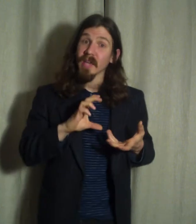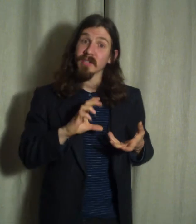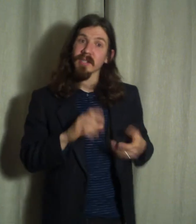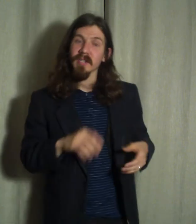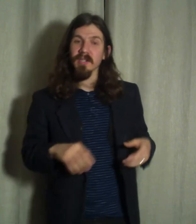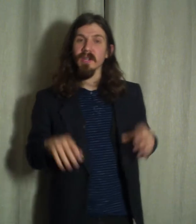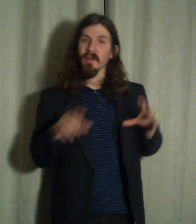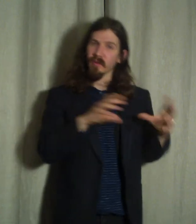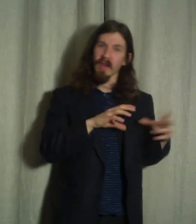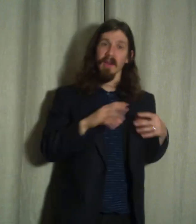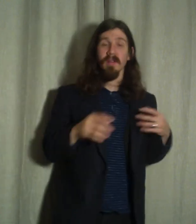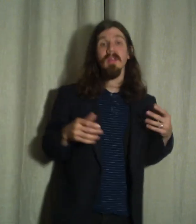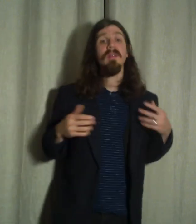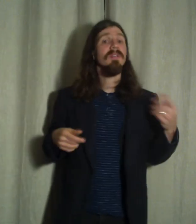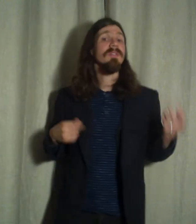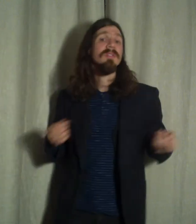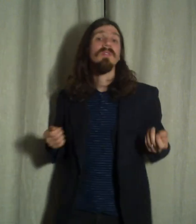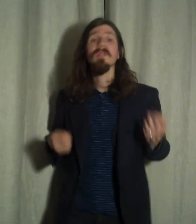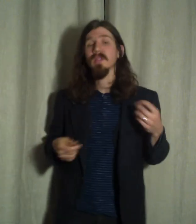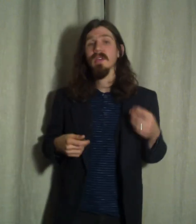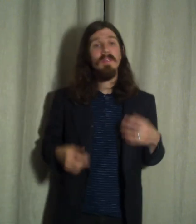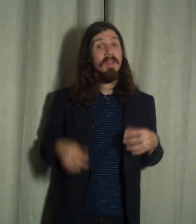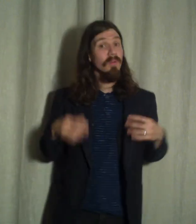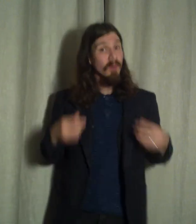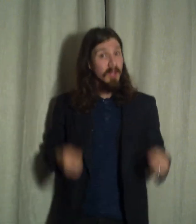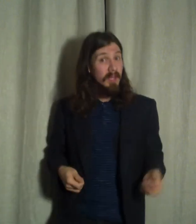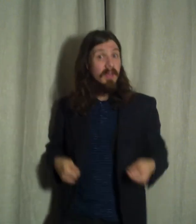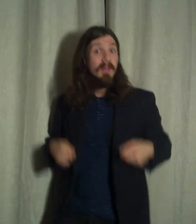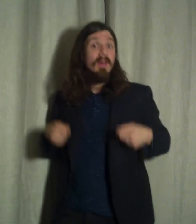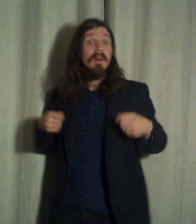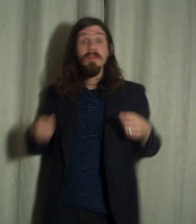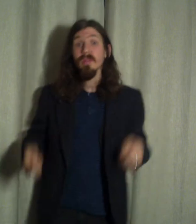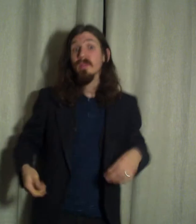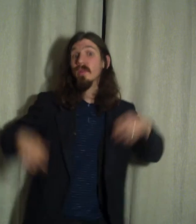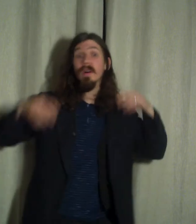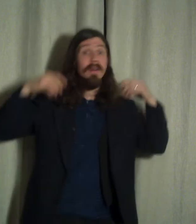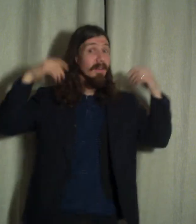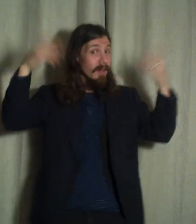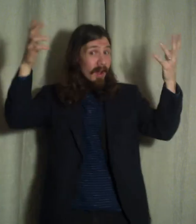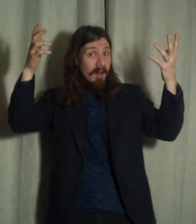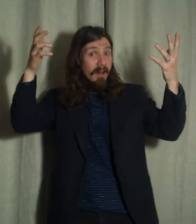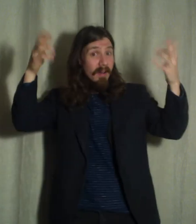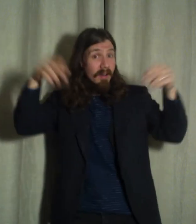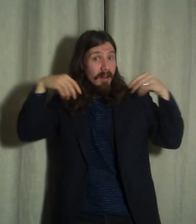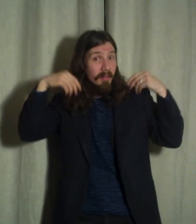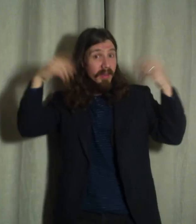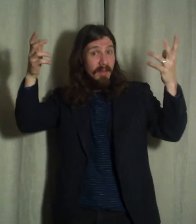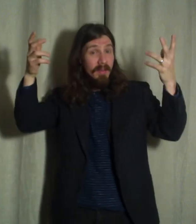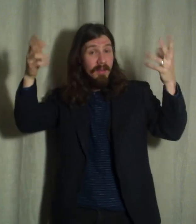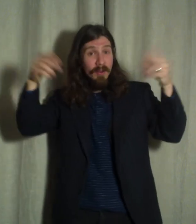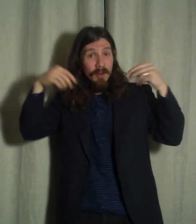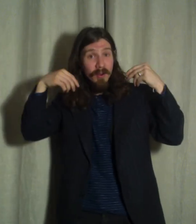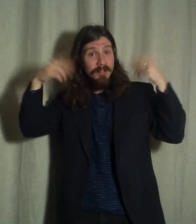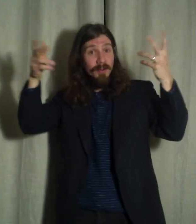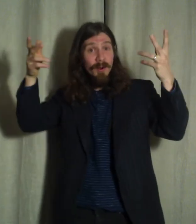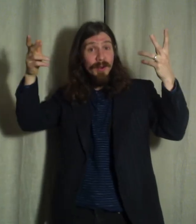to consider if you're down here and your story's here and then you want to lead up to an up here sort